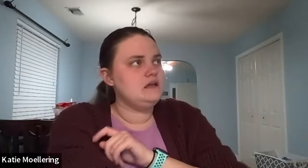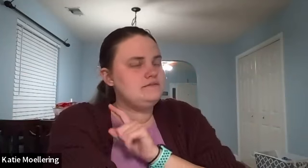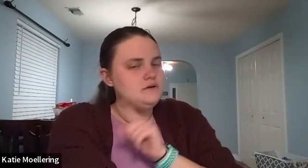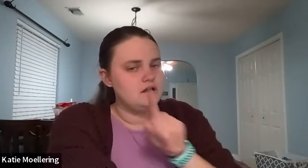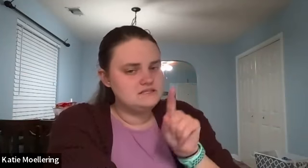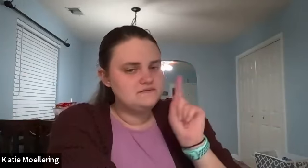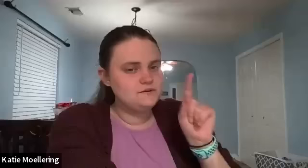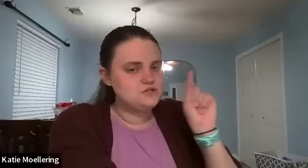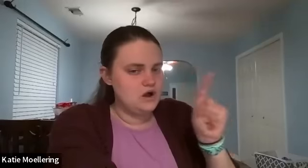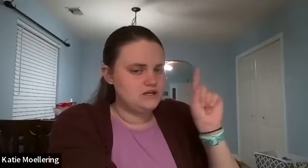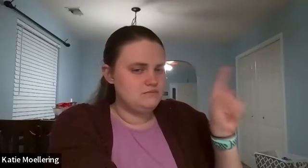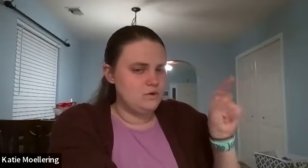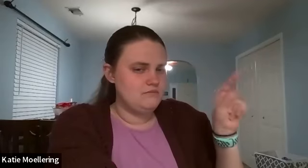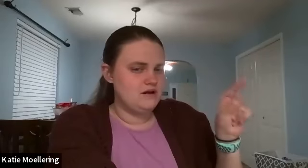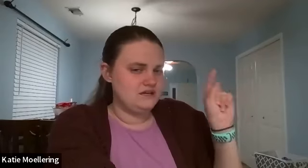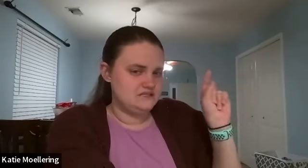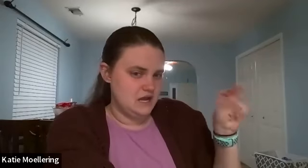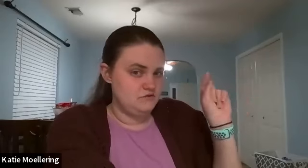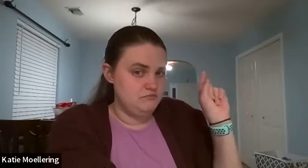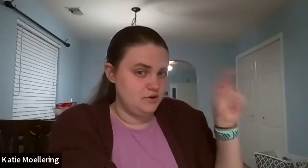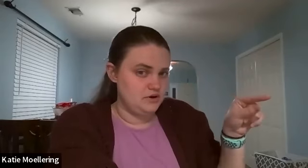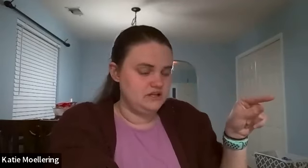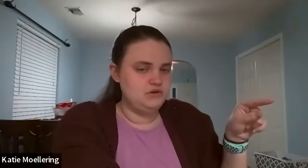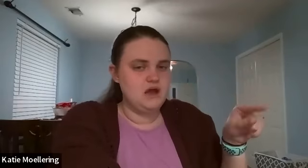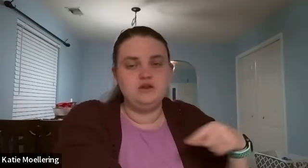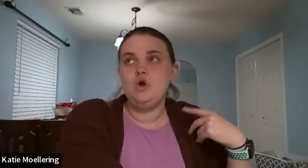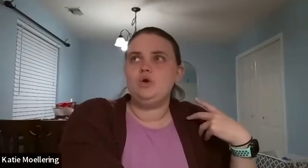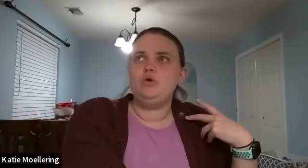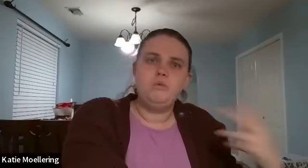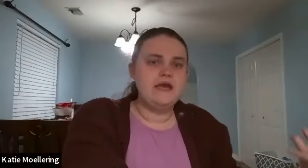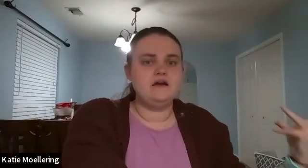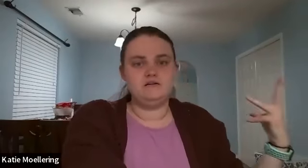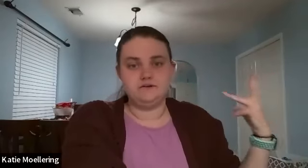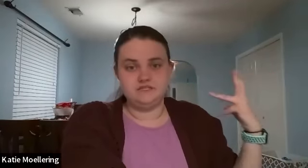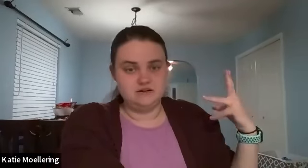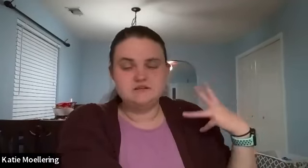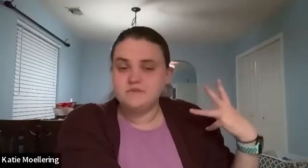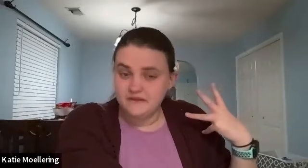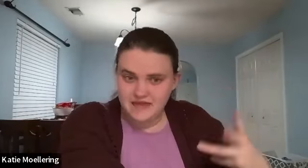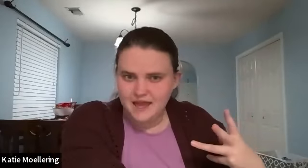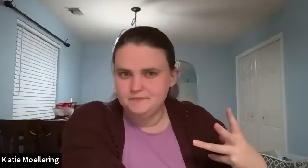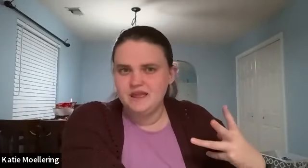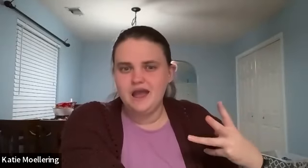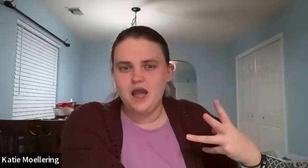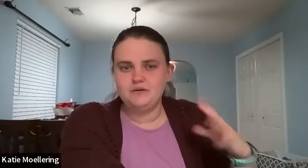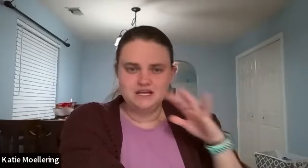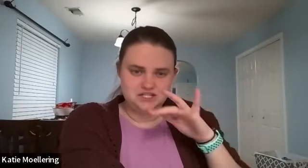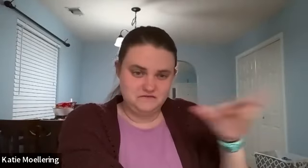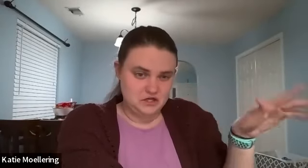if you were talking more about a type of bird, like you had quail for dinner, something like that, I would actually finger